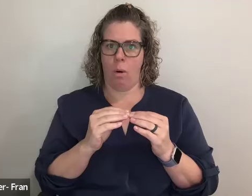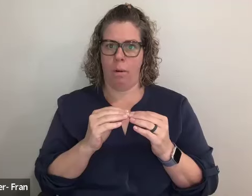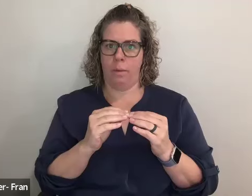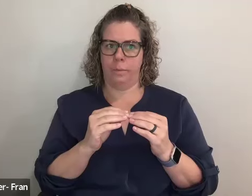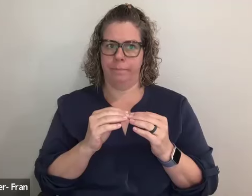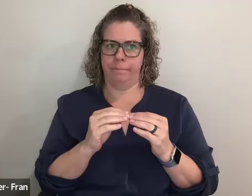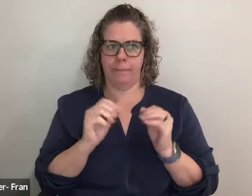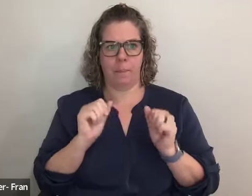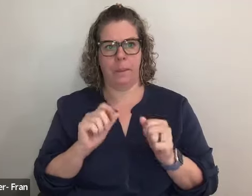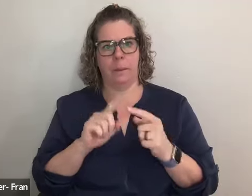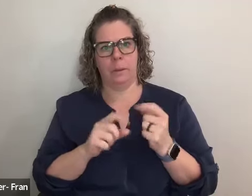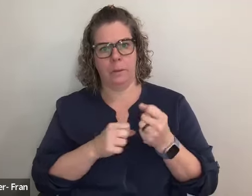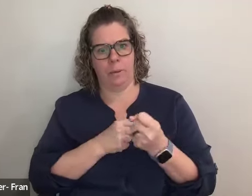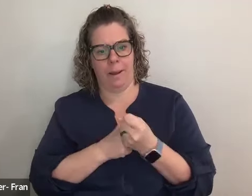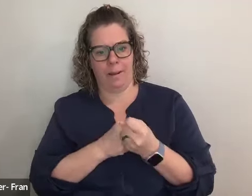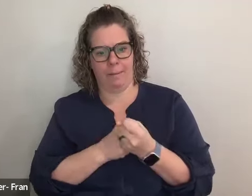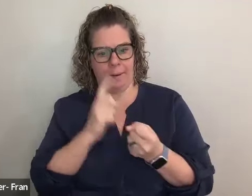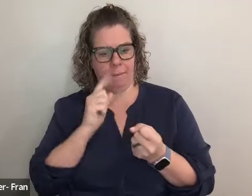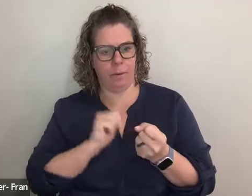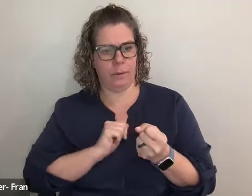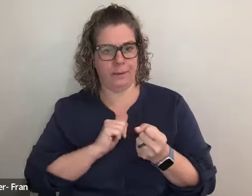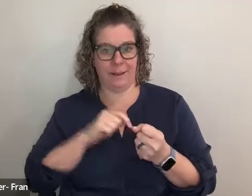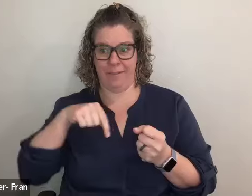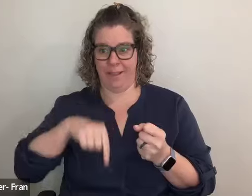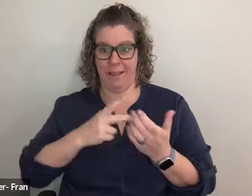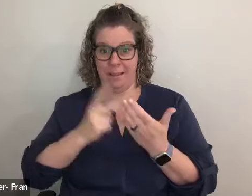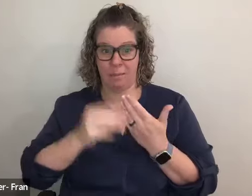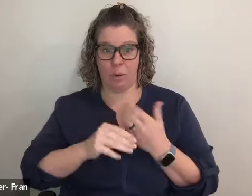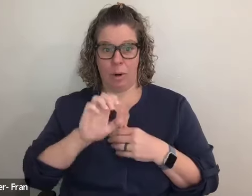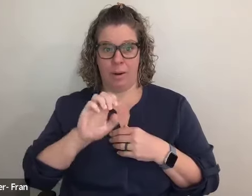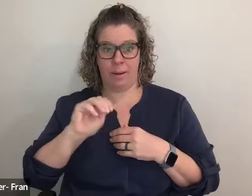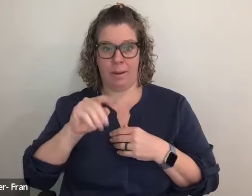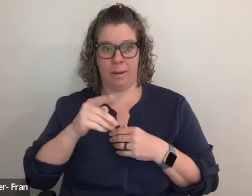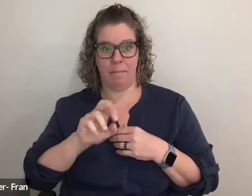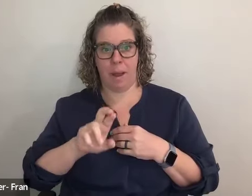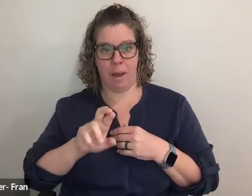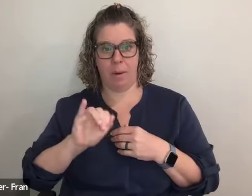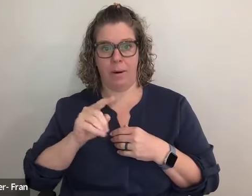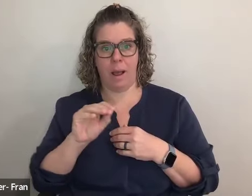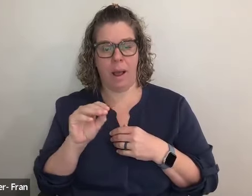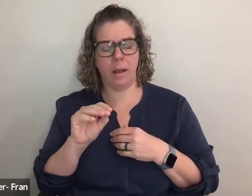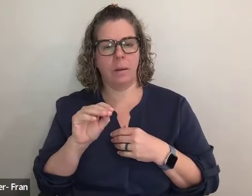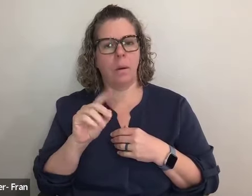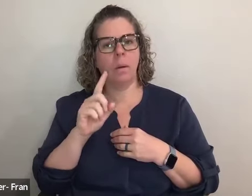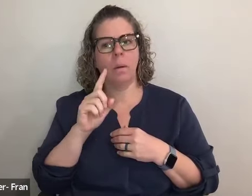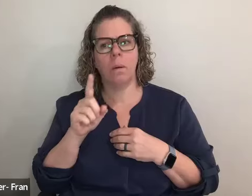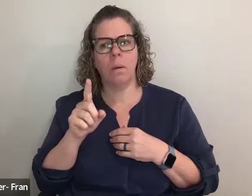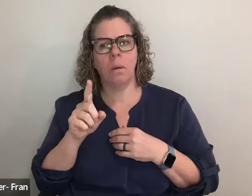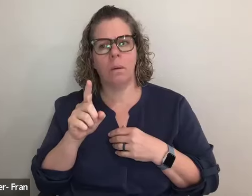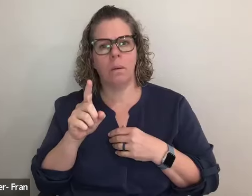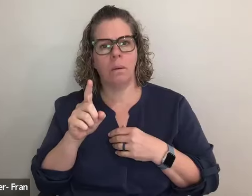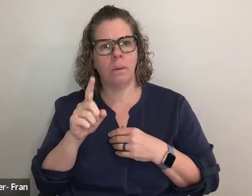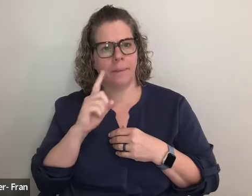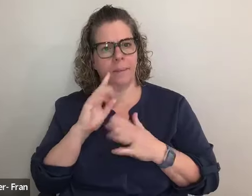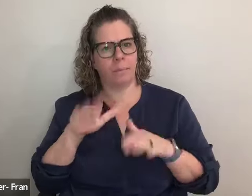know, this Empower Idaho is a program for service providers. And I saw someone who was peer support in